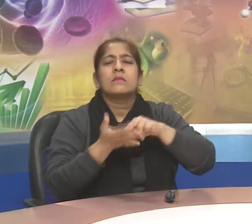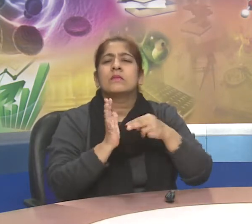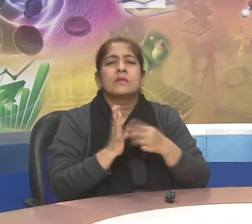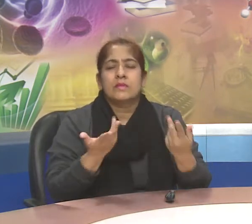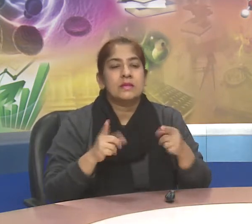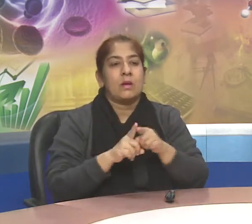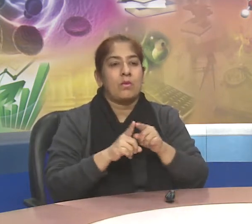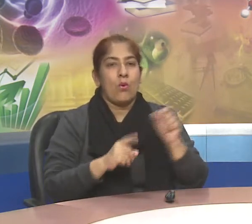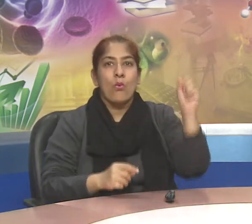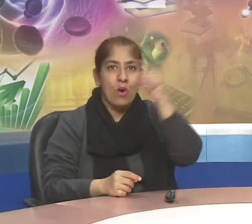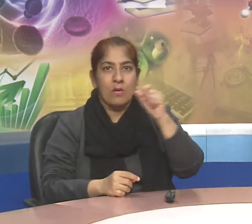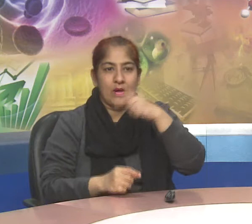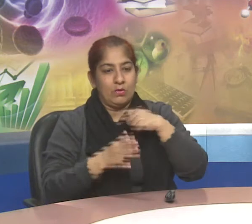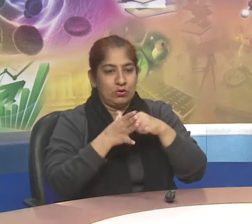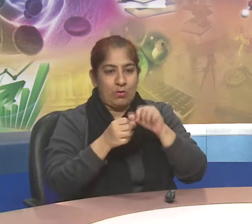Economic, it means